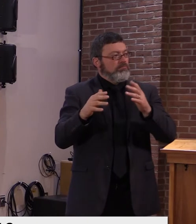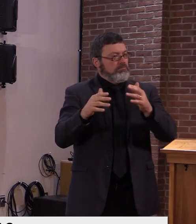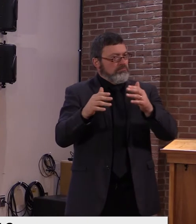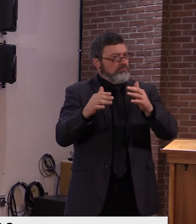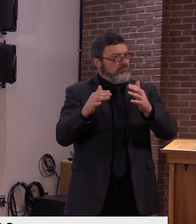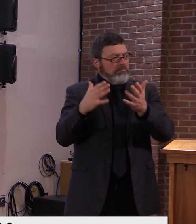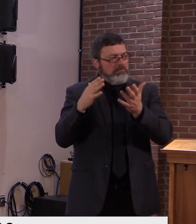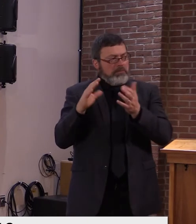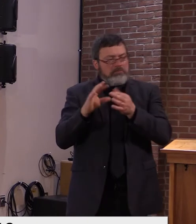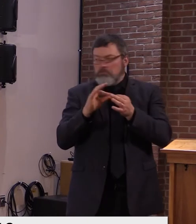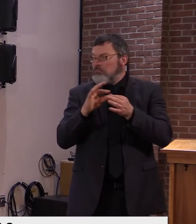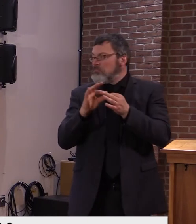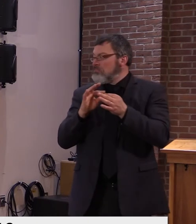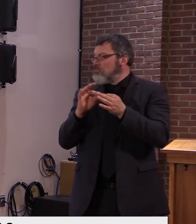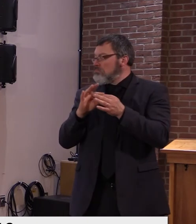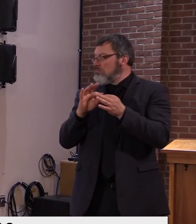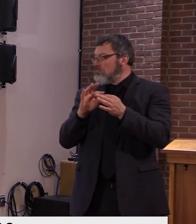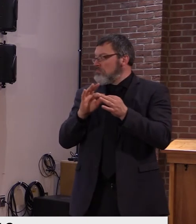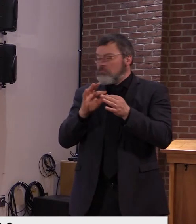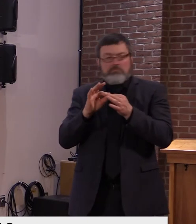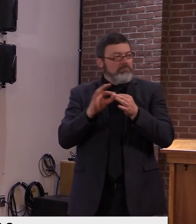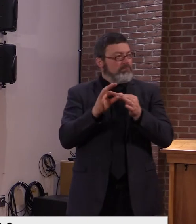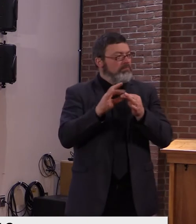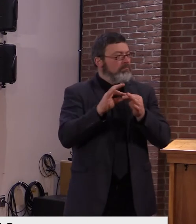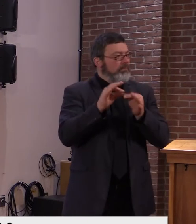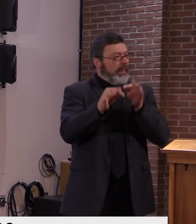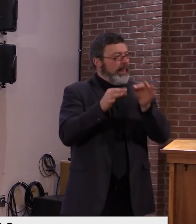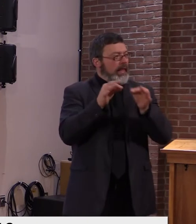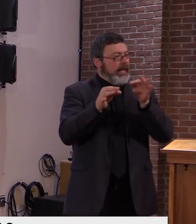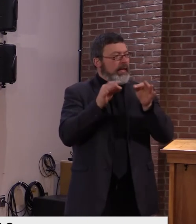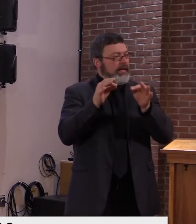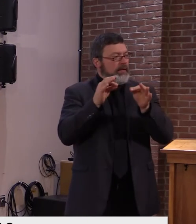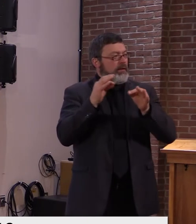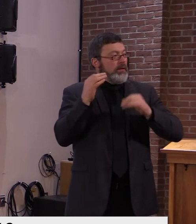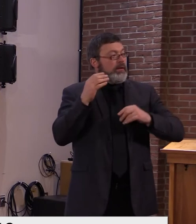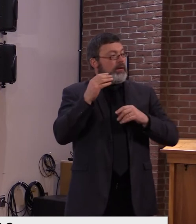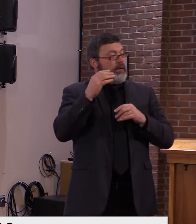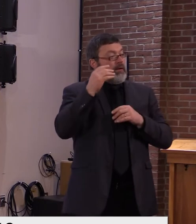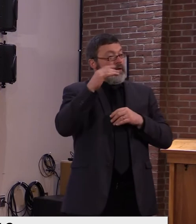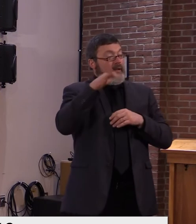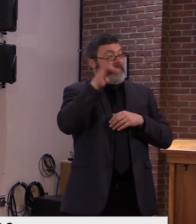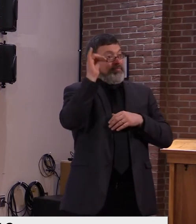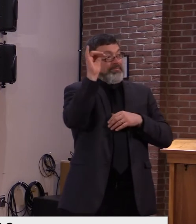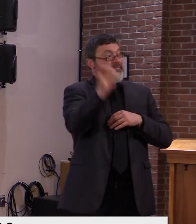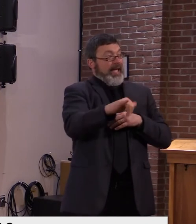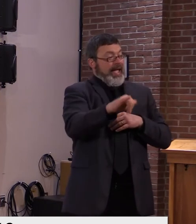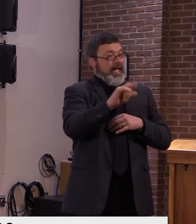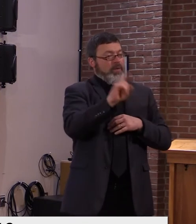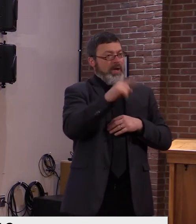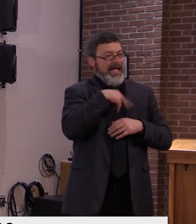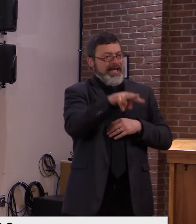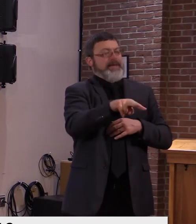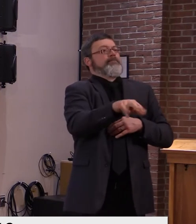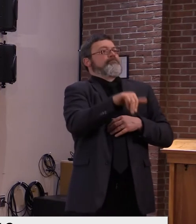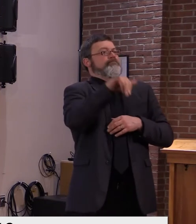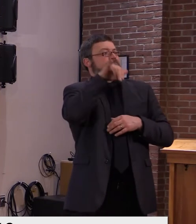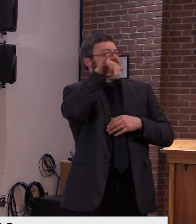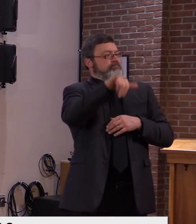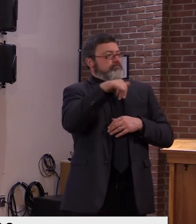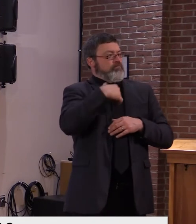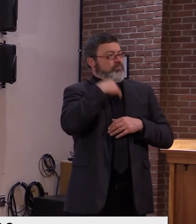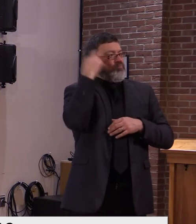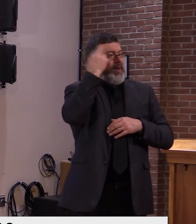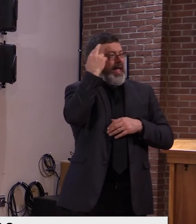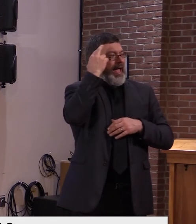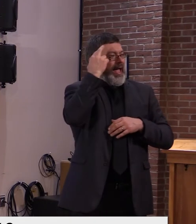others, we determined that there were two contact events where 15 minutes of contact with folks